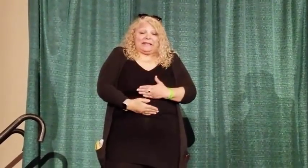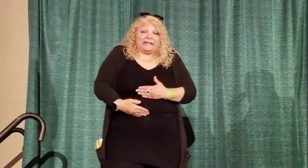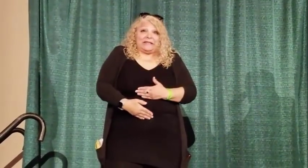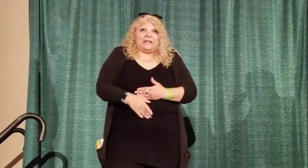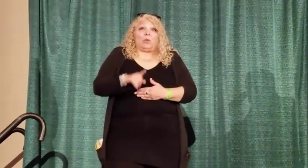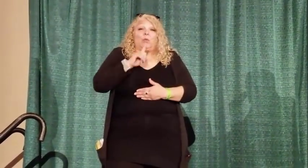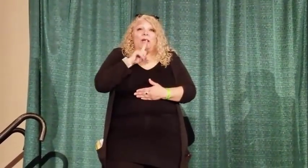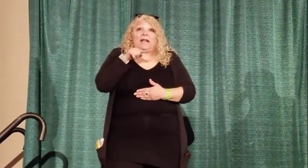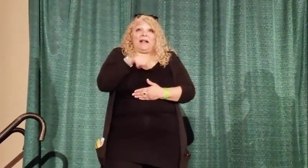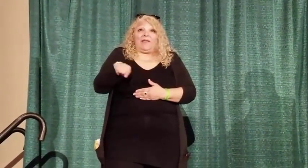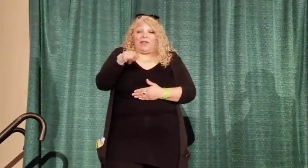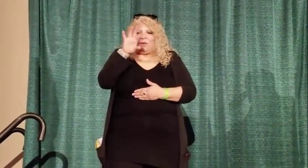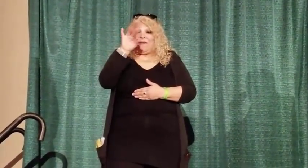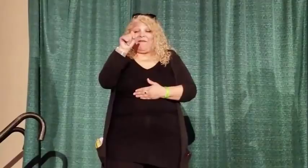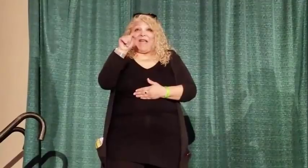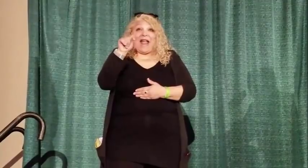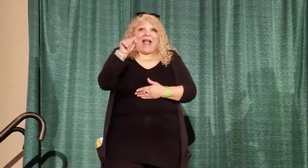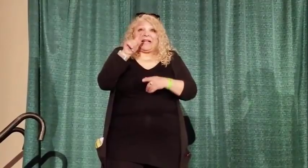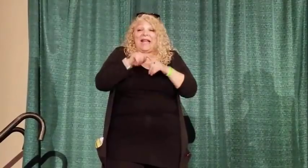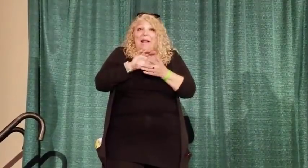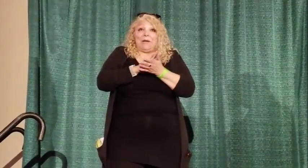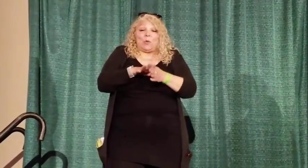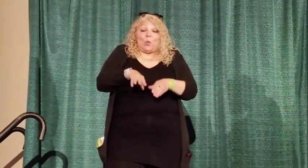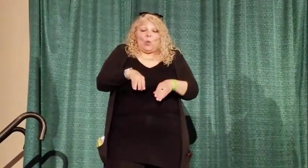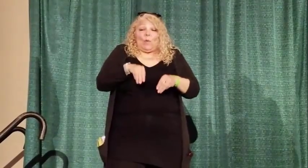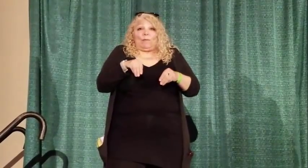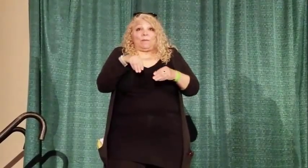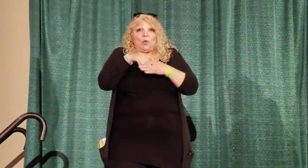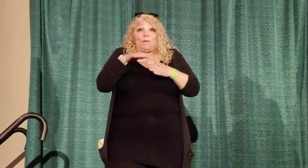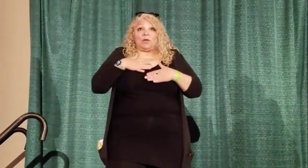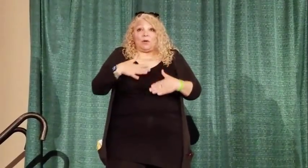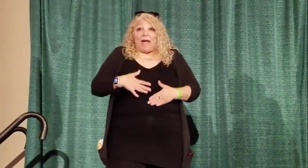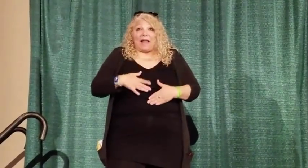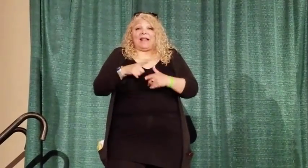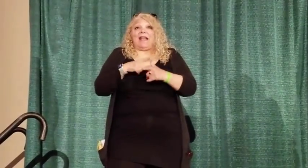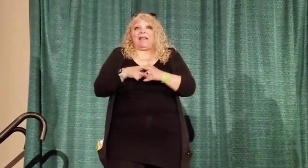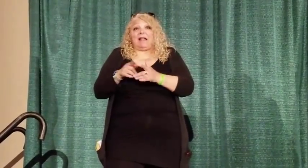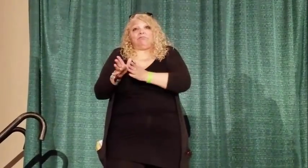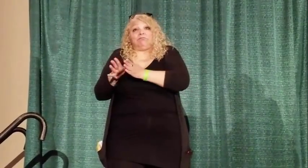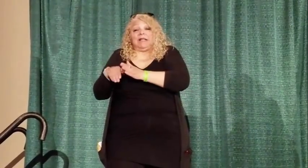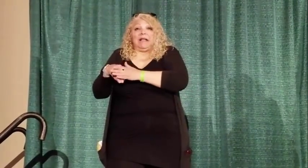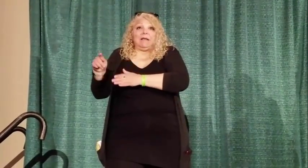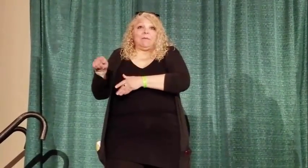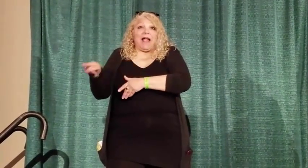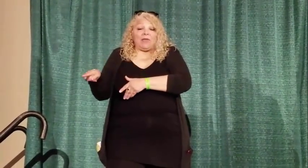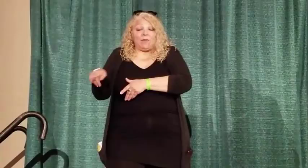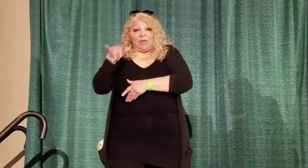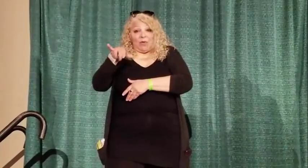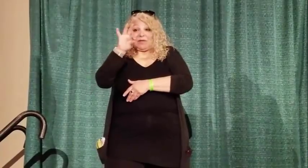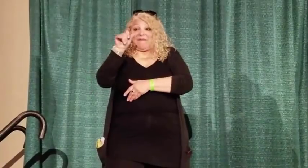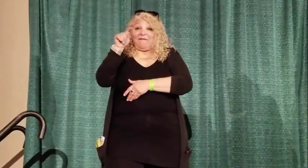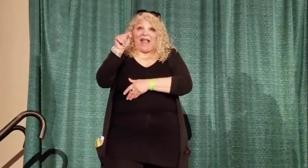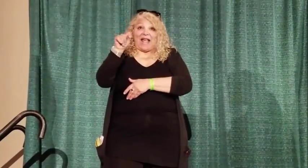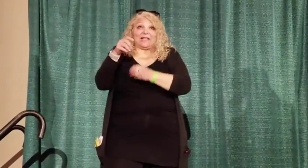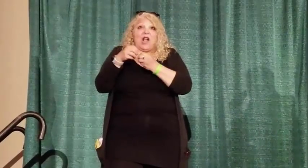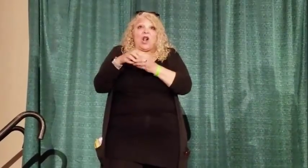lose those fats. They can't be absorbed, so they pass through you into the toilet bowl. 90% of those fats are lost and go right into the toilet